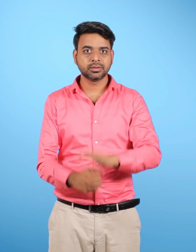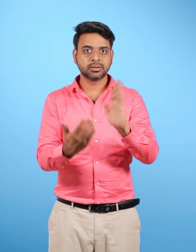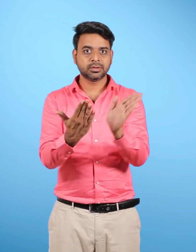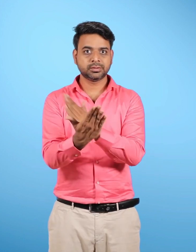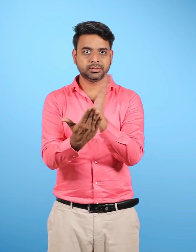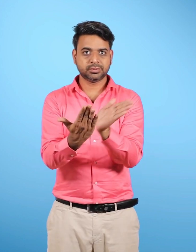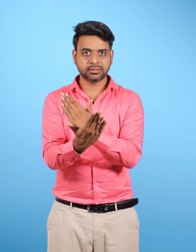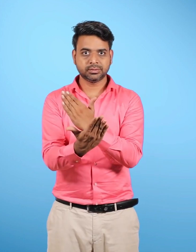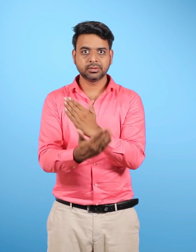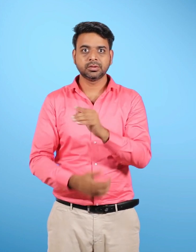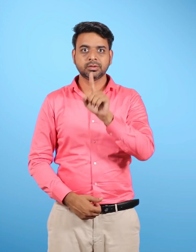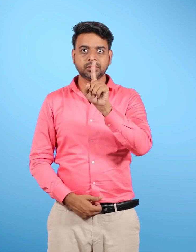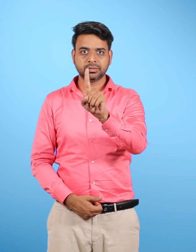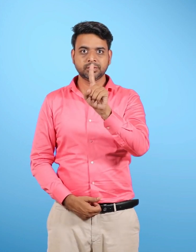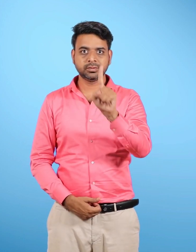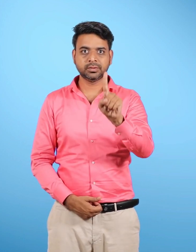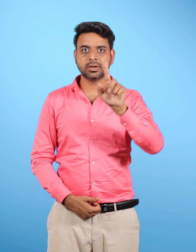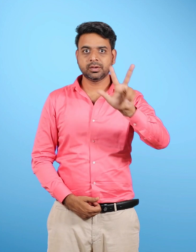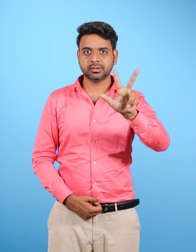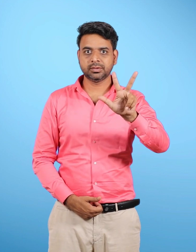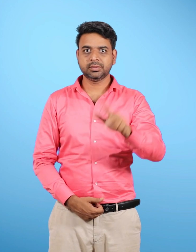Page 118.